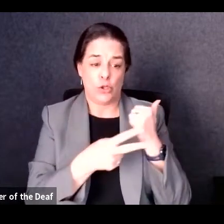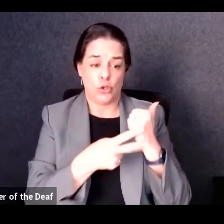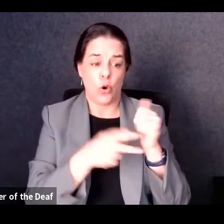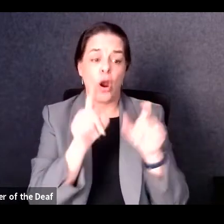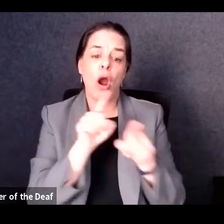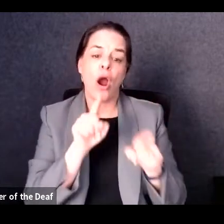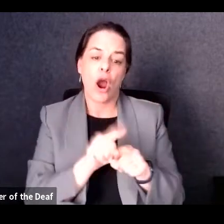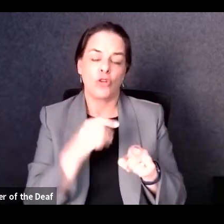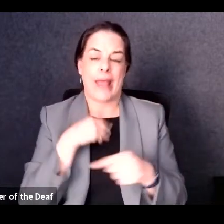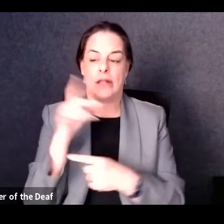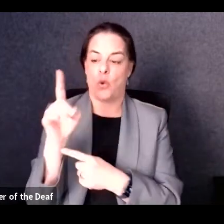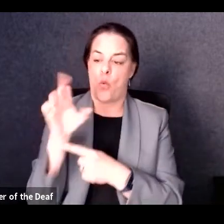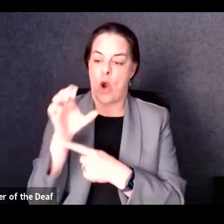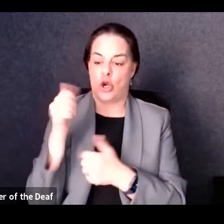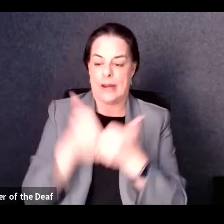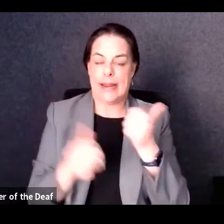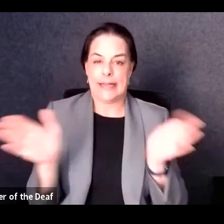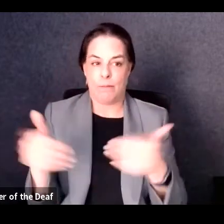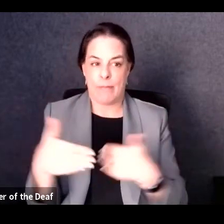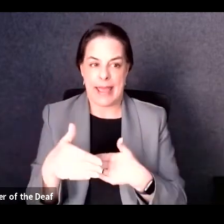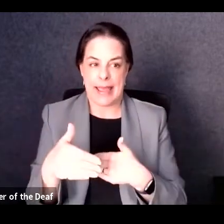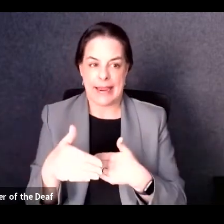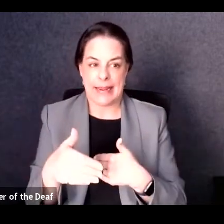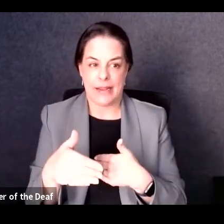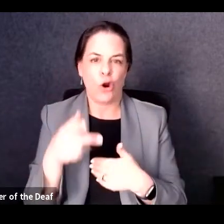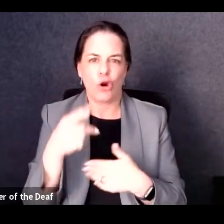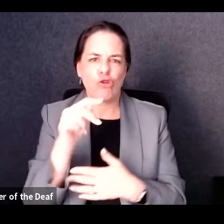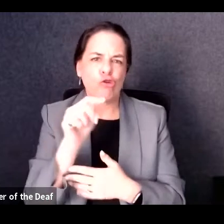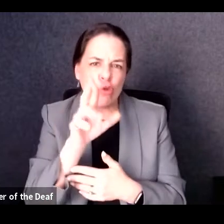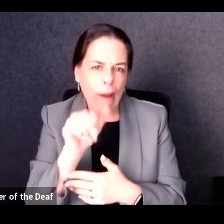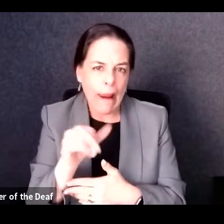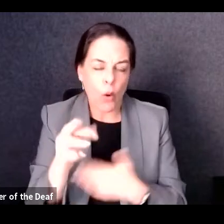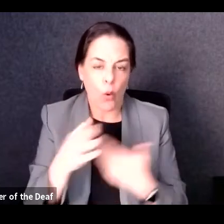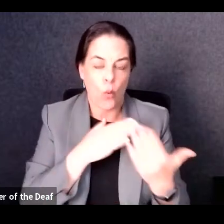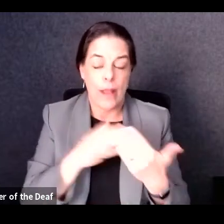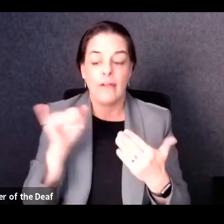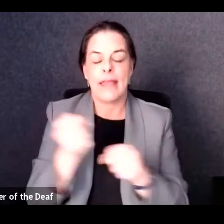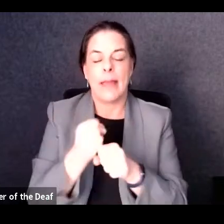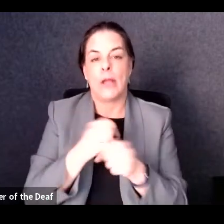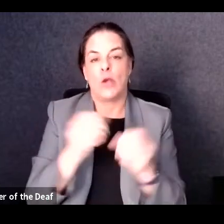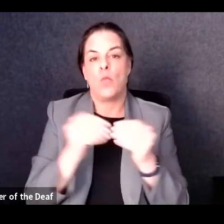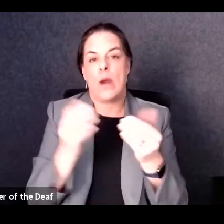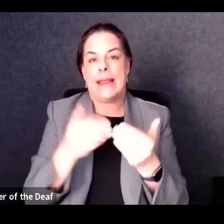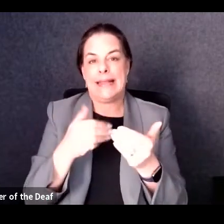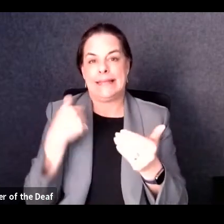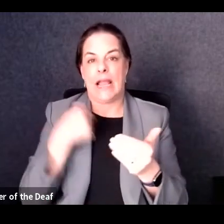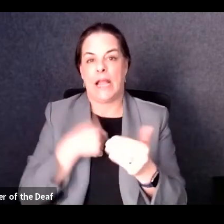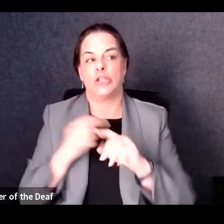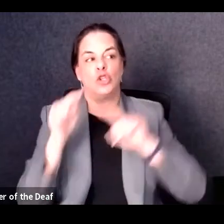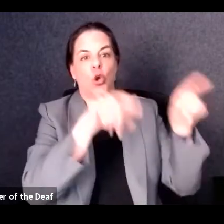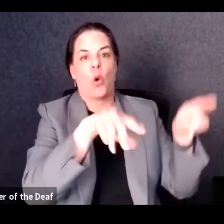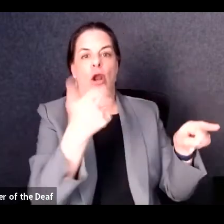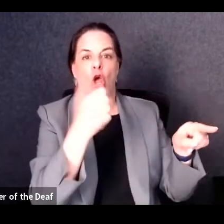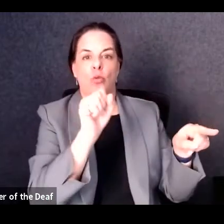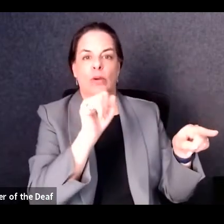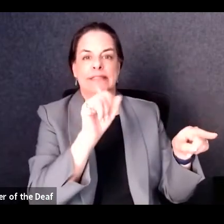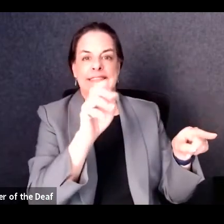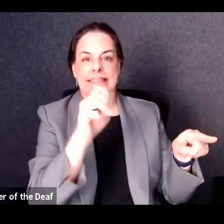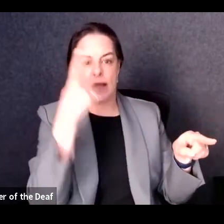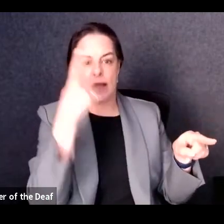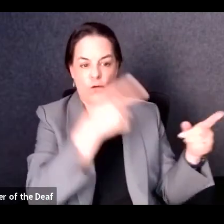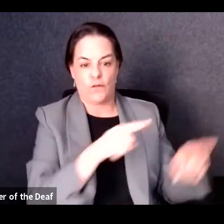100 per package, which are per tray or whatever, which makes it a little bit easier for us to go off site and do an event. You don't have